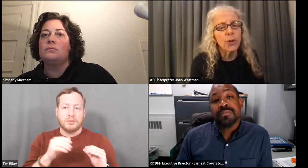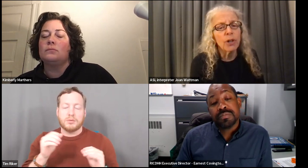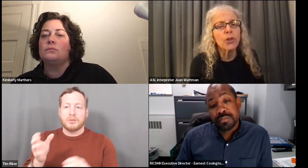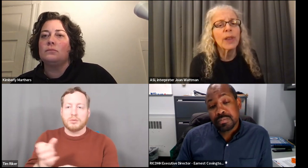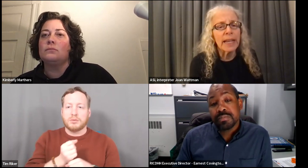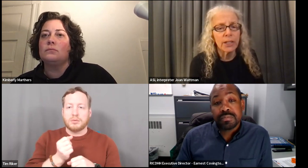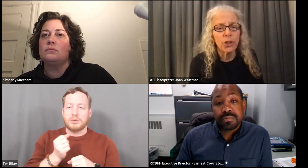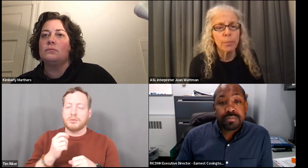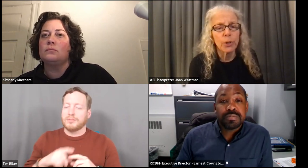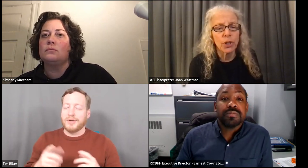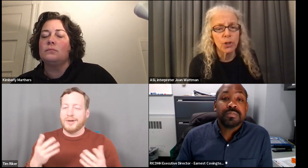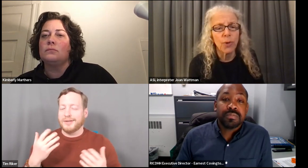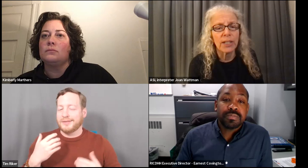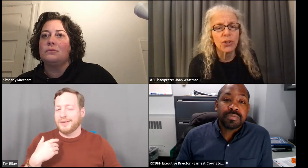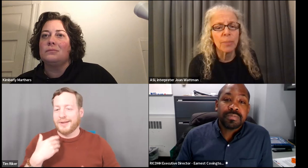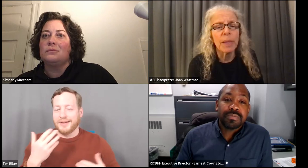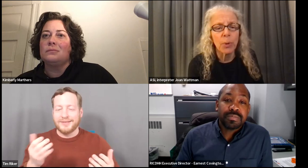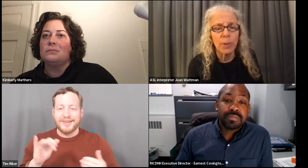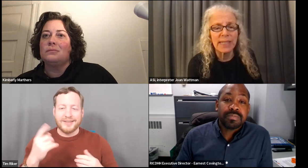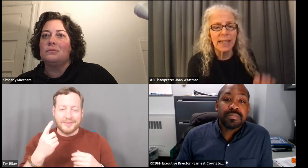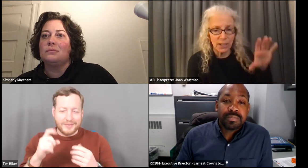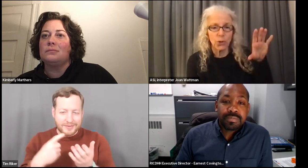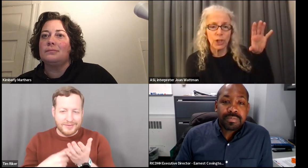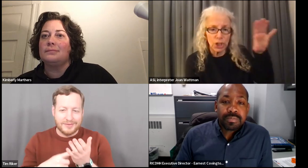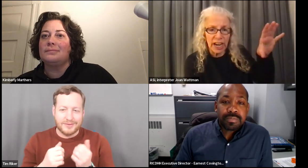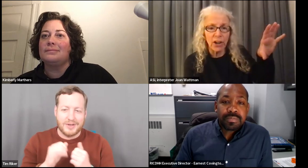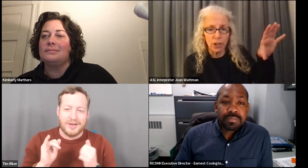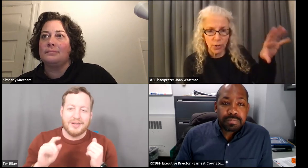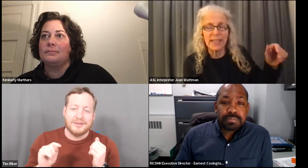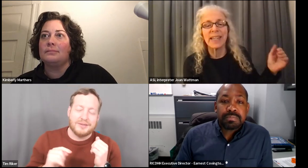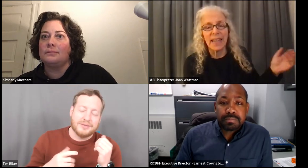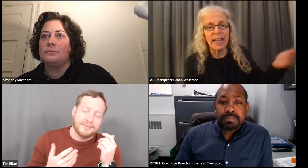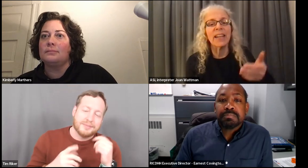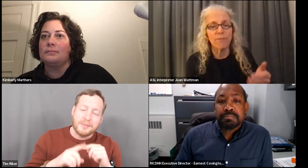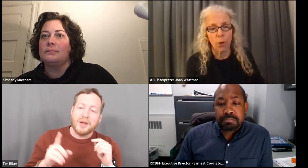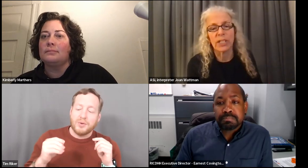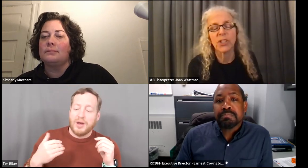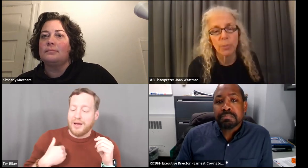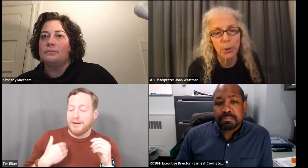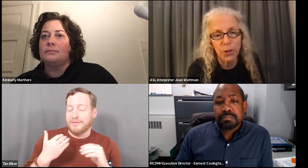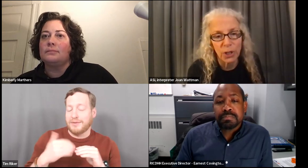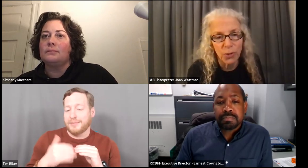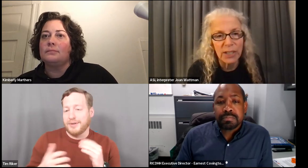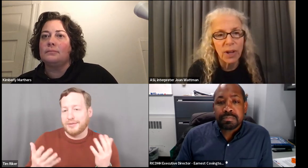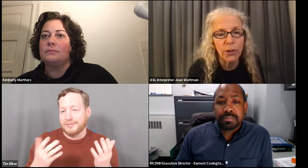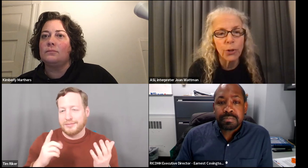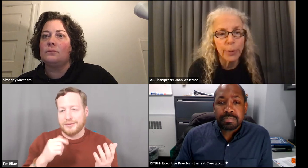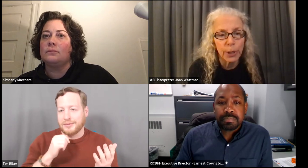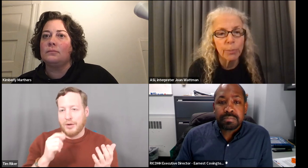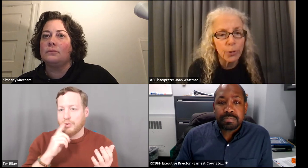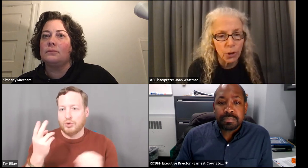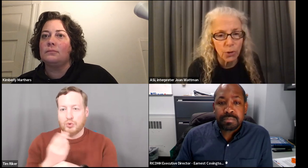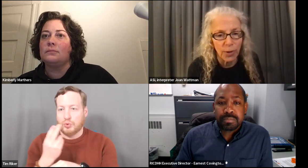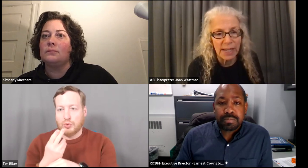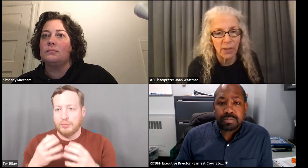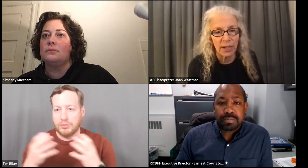And you can also link it to your personal address so the people will send it to a chair address and then it forwards to the personal address rather than you putting